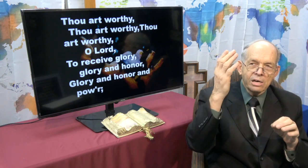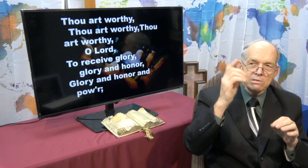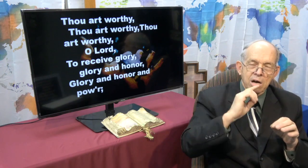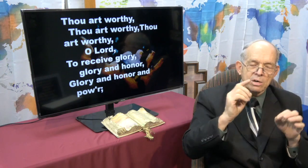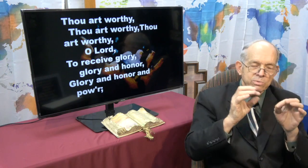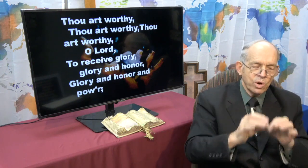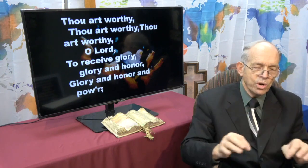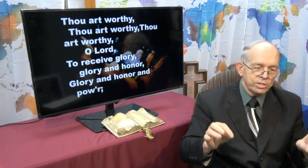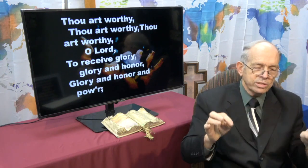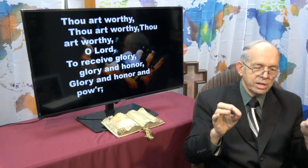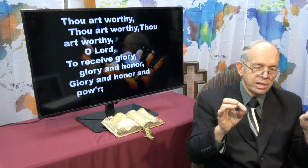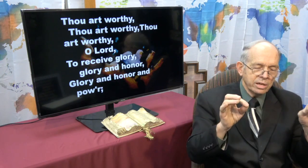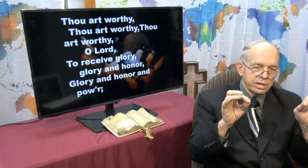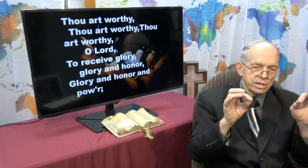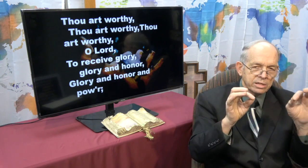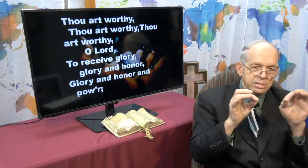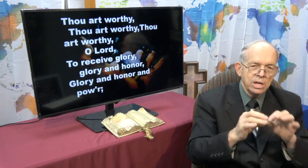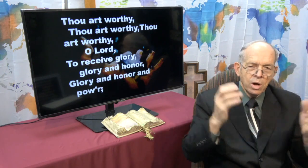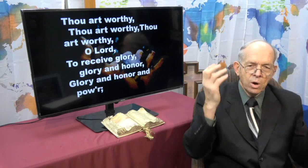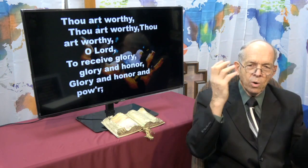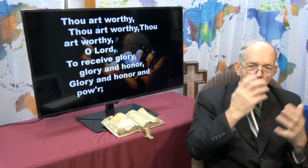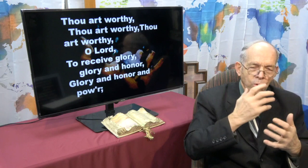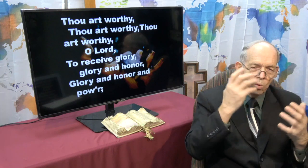thou art worthy, O